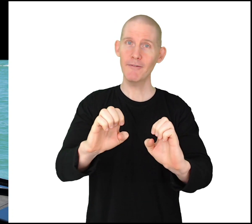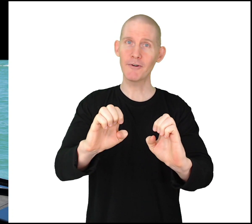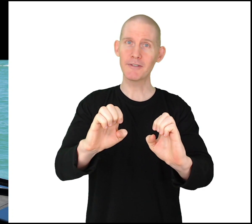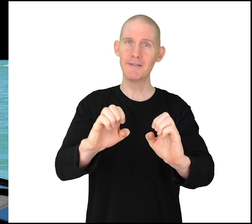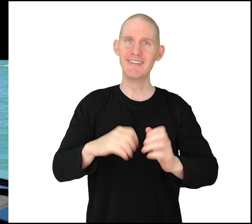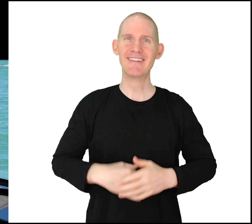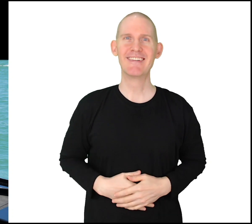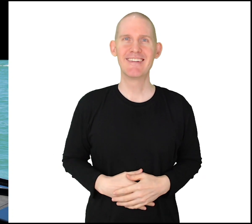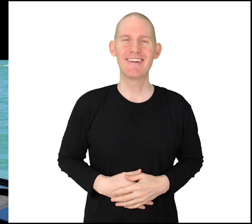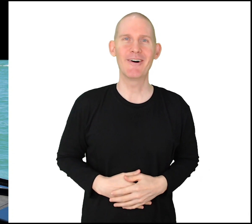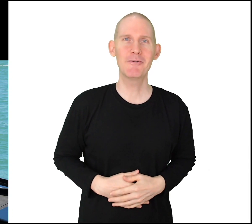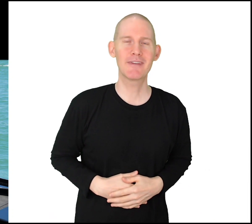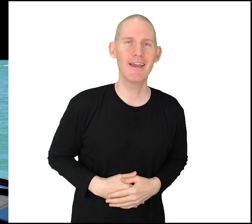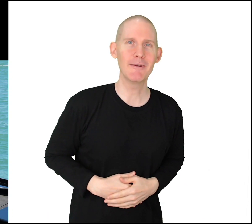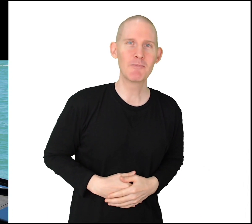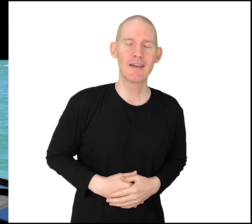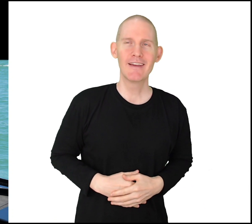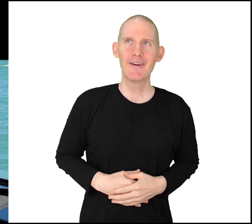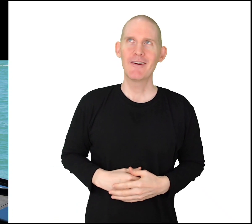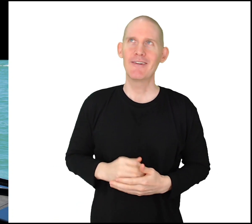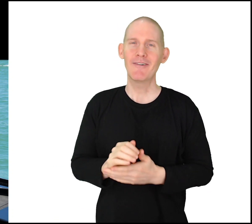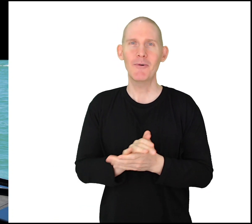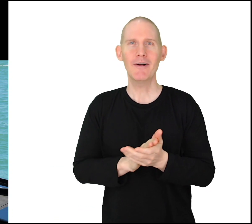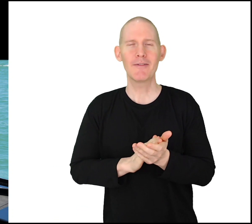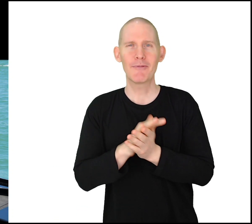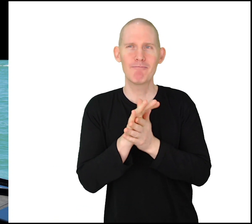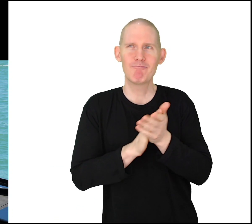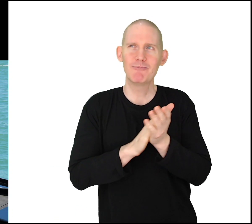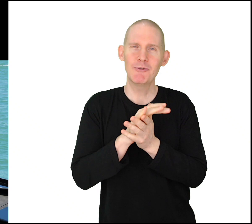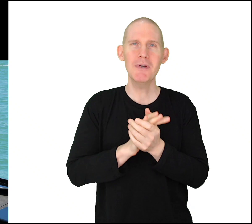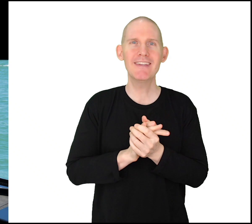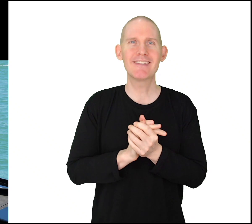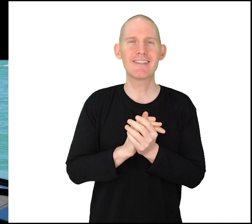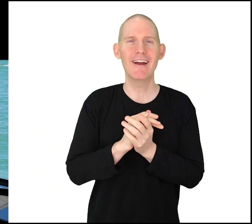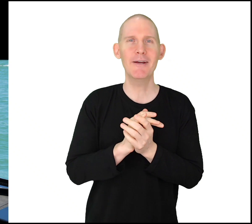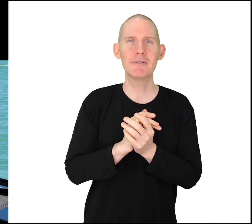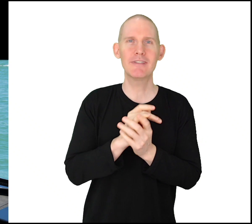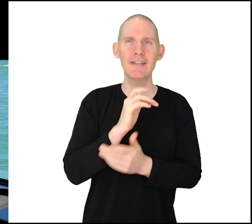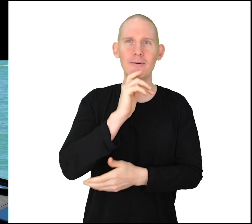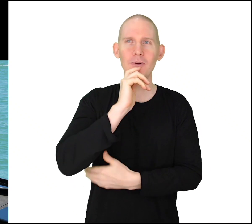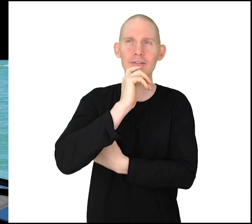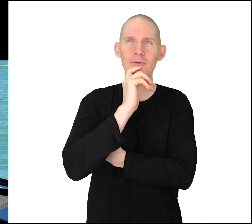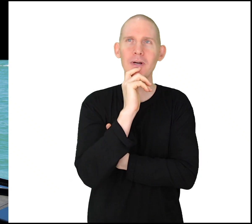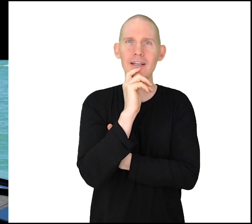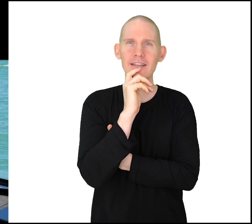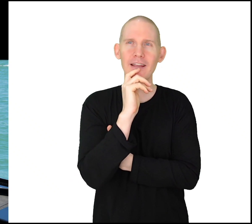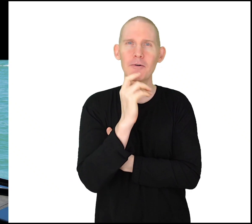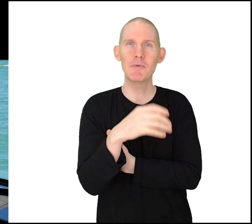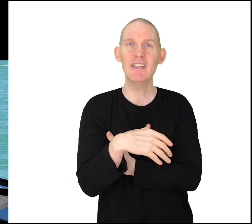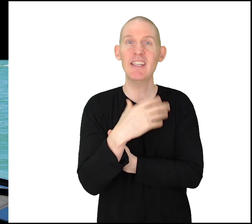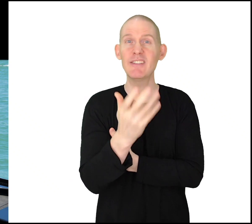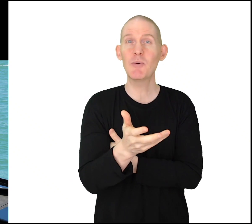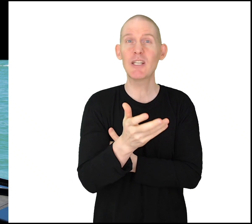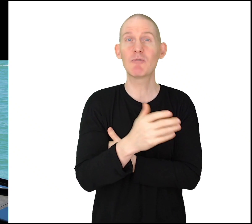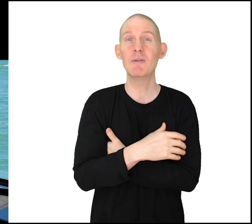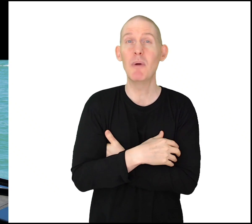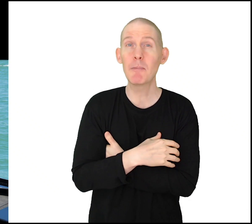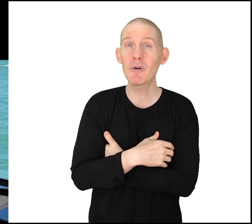Effort. Okay. Now, while doing this sign, I was thinking, what is a way that would be an easy way to remember